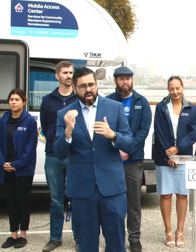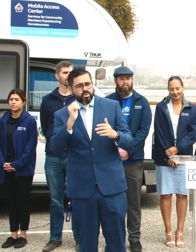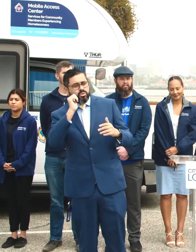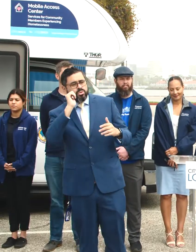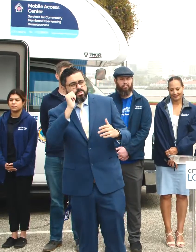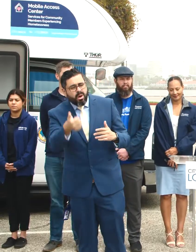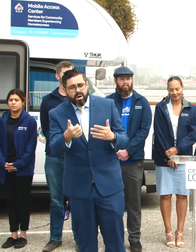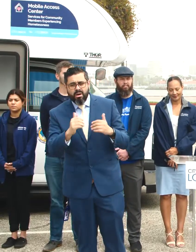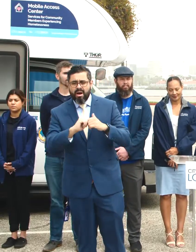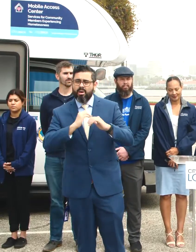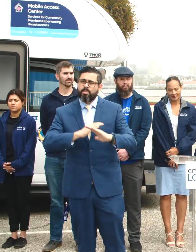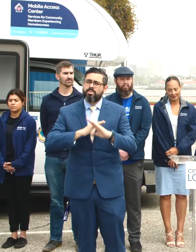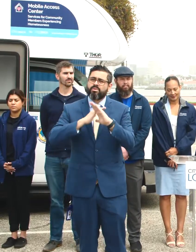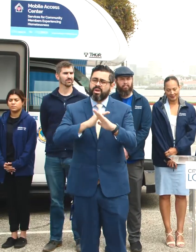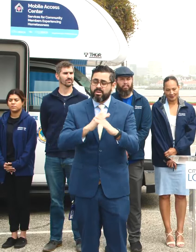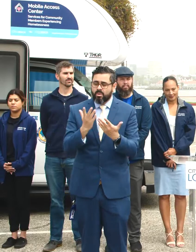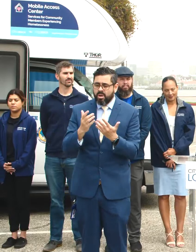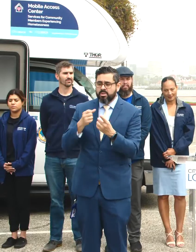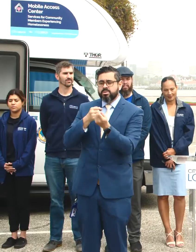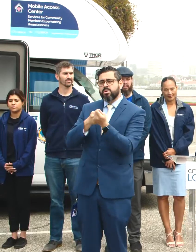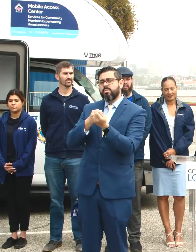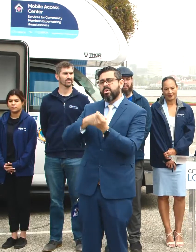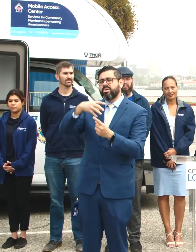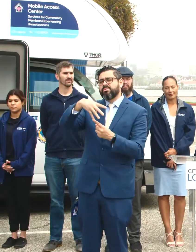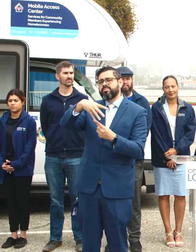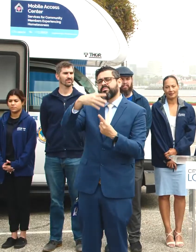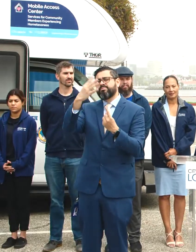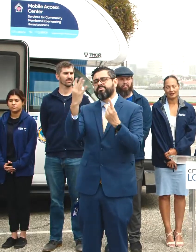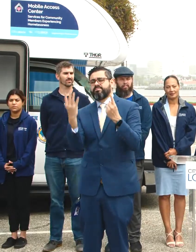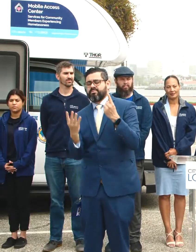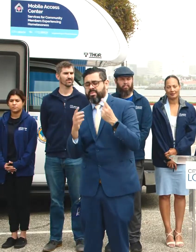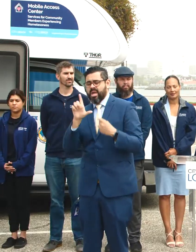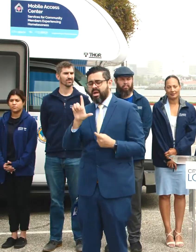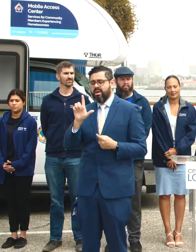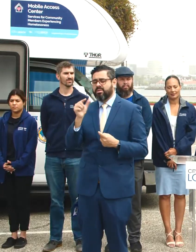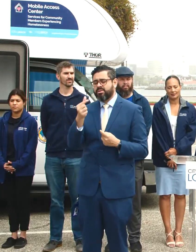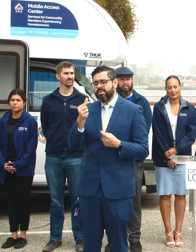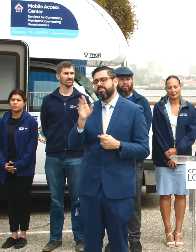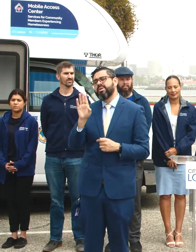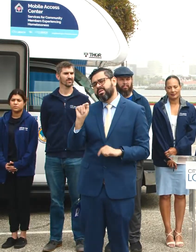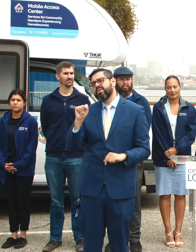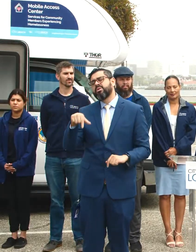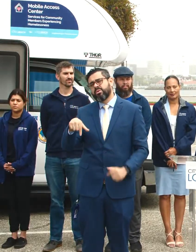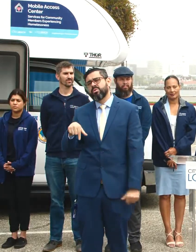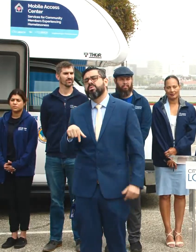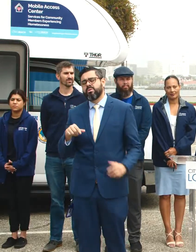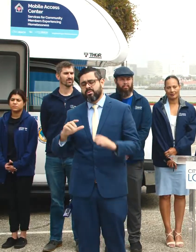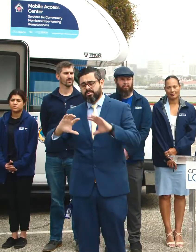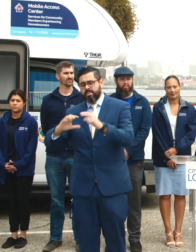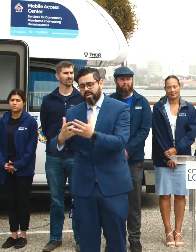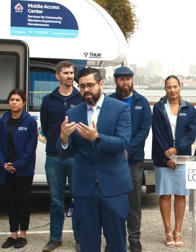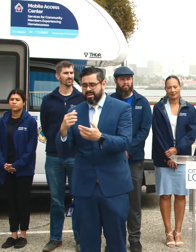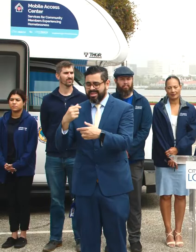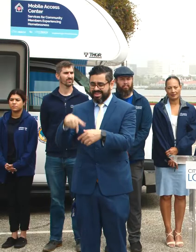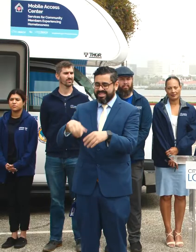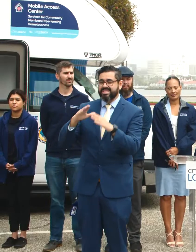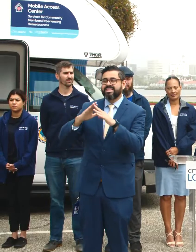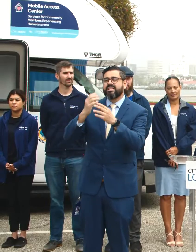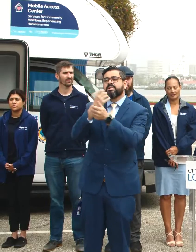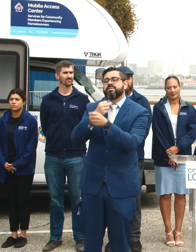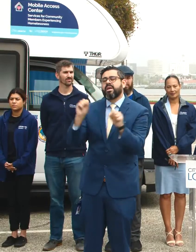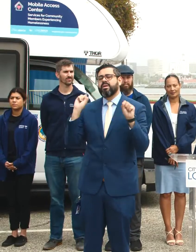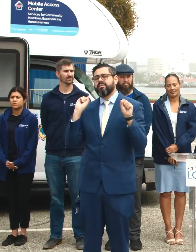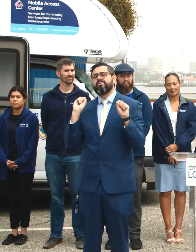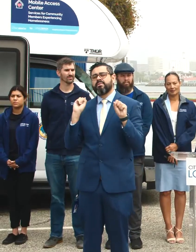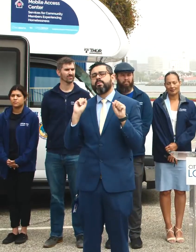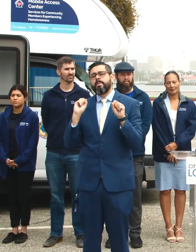means supporting our LGBTQ population, young people, making the city safe for everyone who lives here. It means